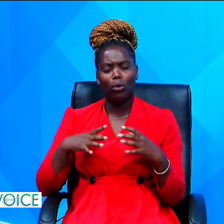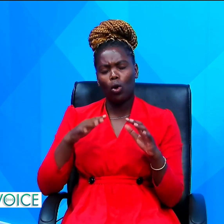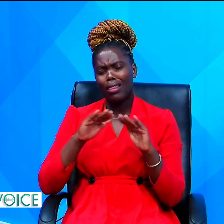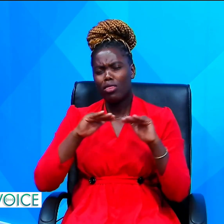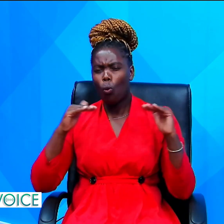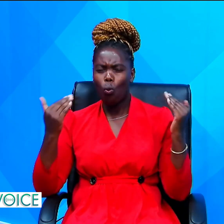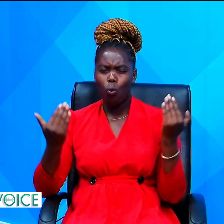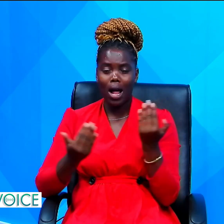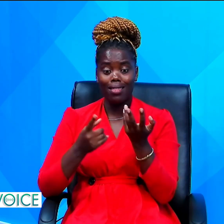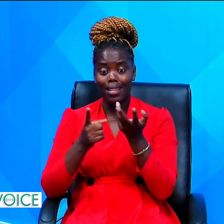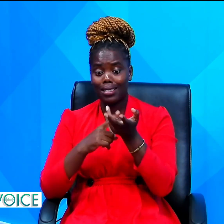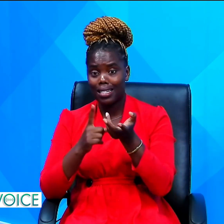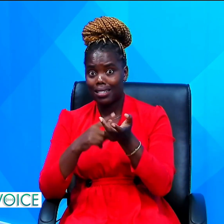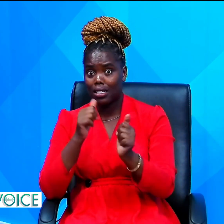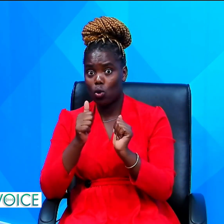people in the world, the statistics shows